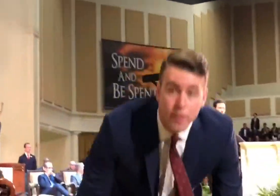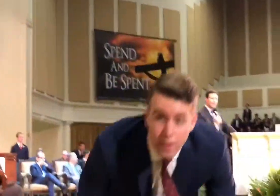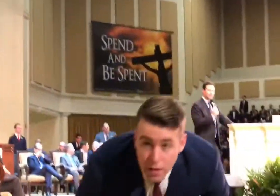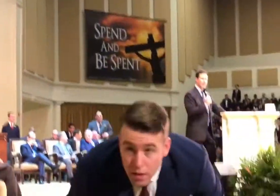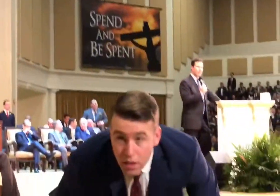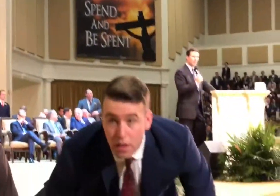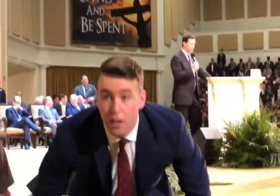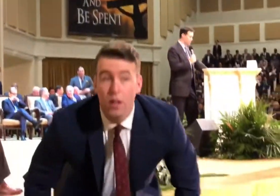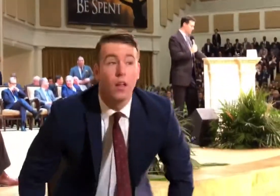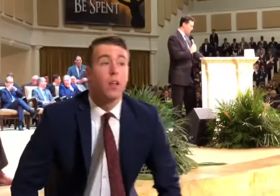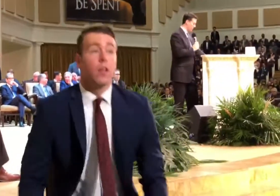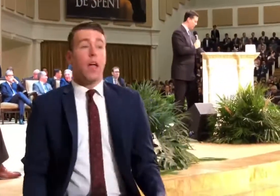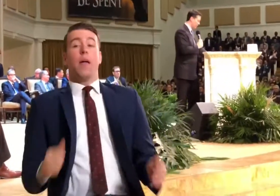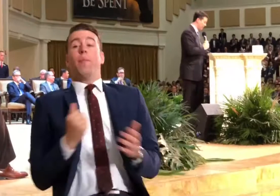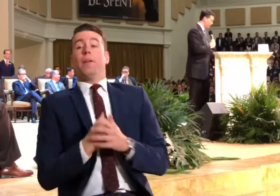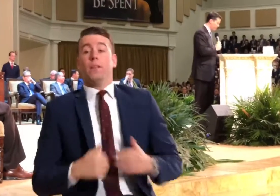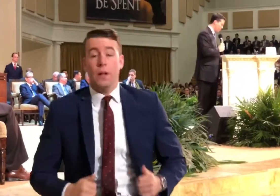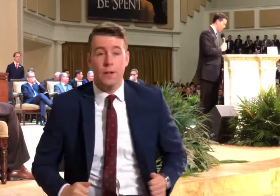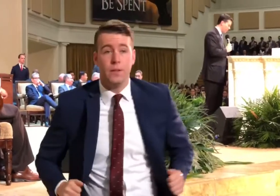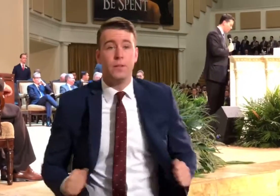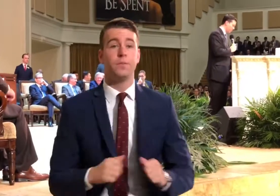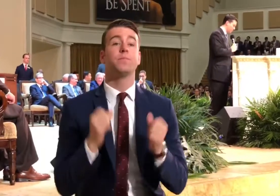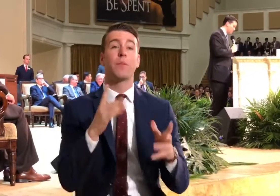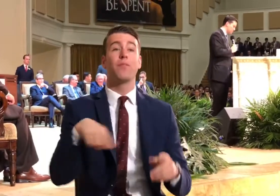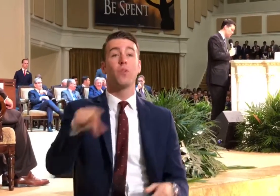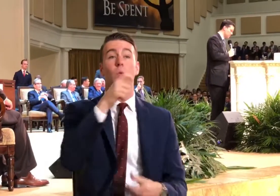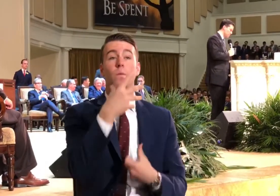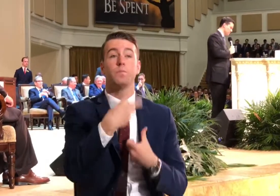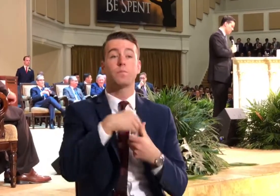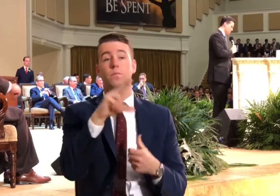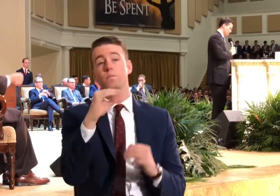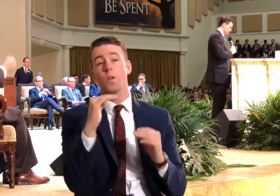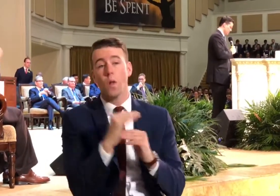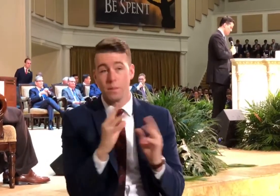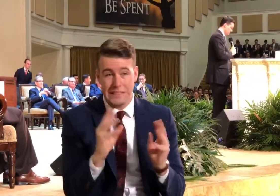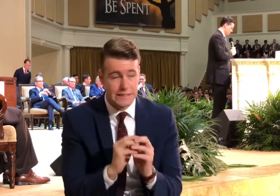Amen. Amen. Others of you that are here that are part of the No Limits